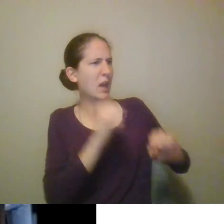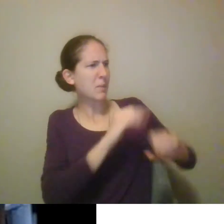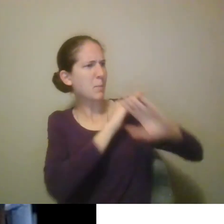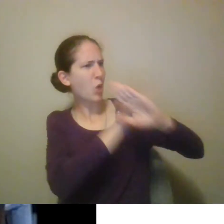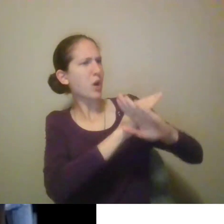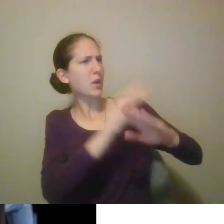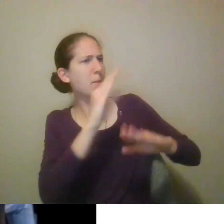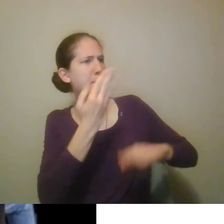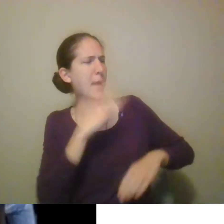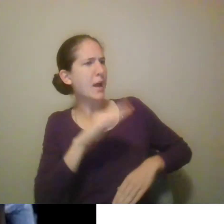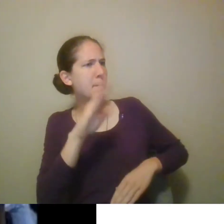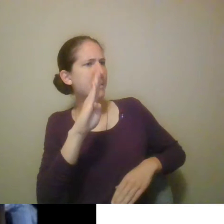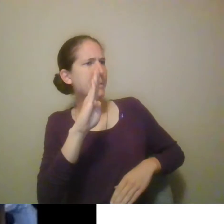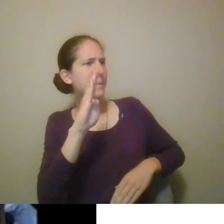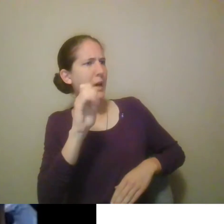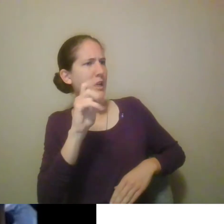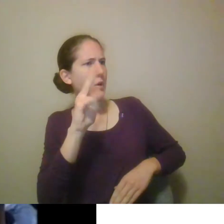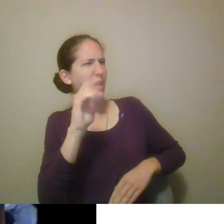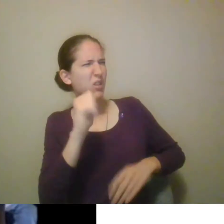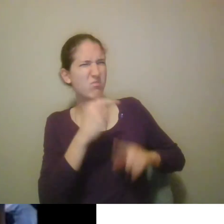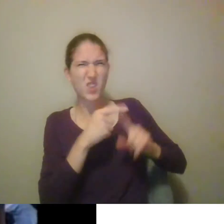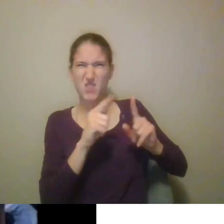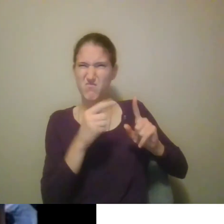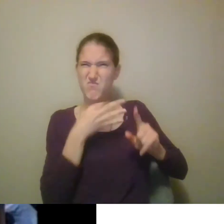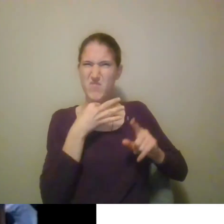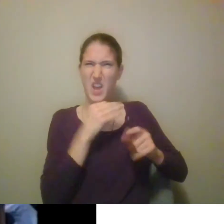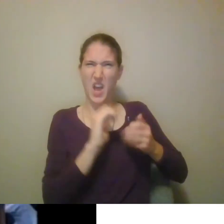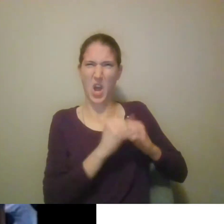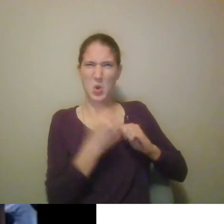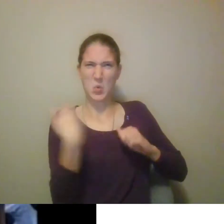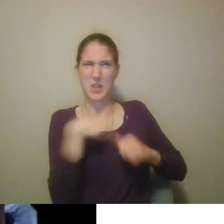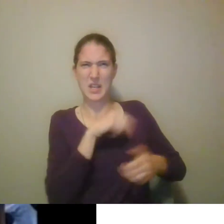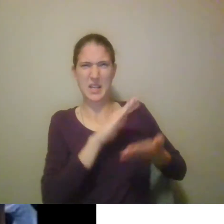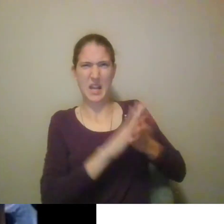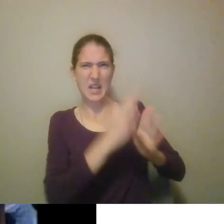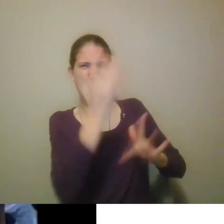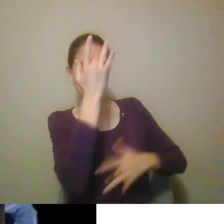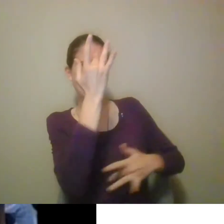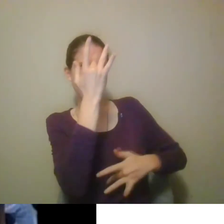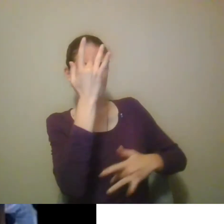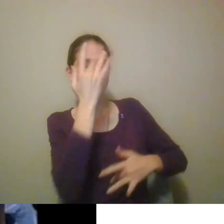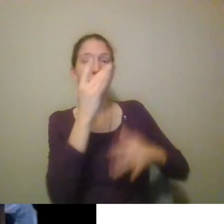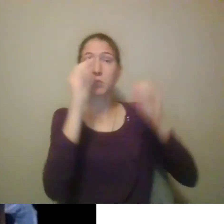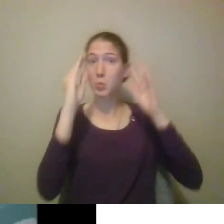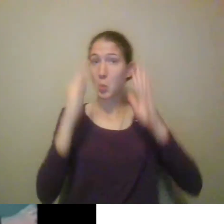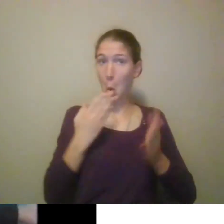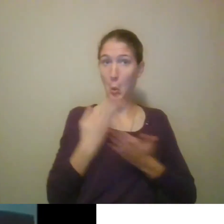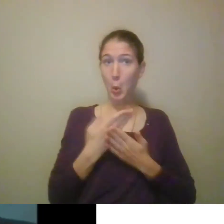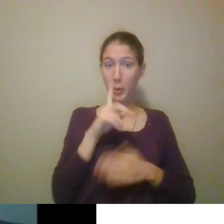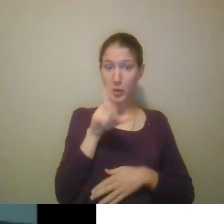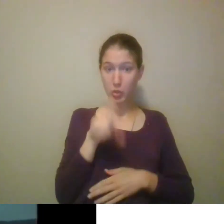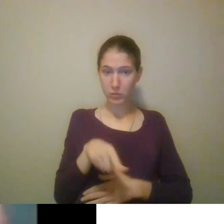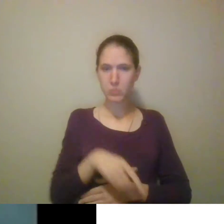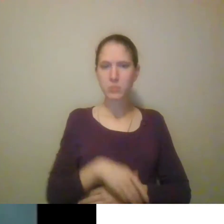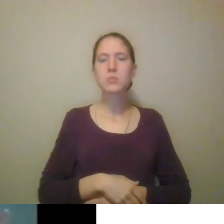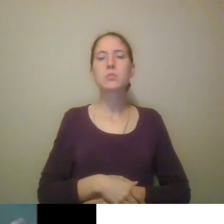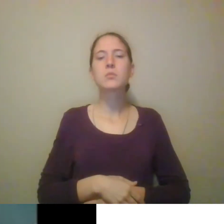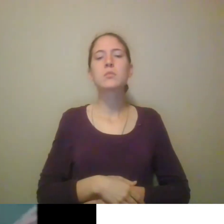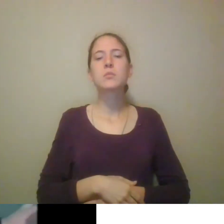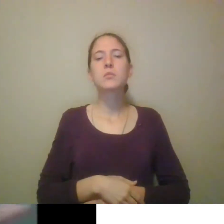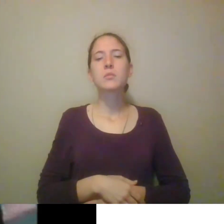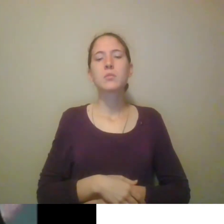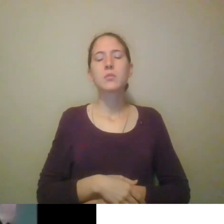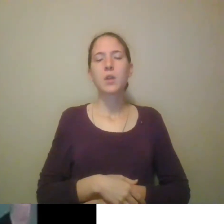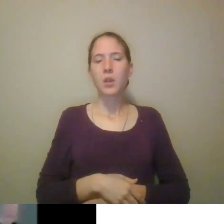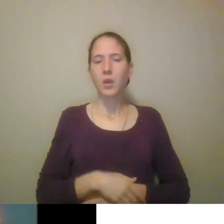don't let the bad bacteria in, but then how do we get diseases? Okay. It's a good question. All right, the cell membrane, like